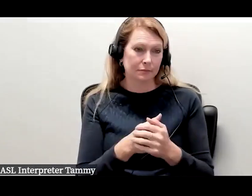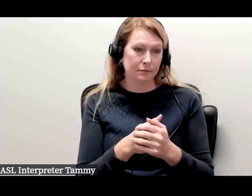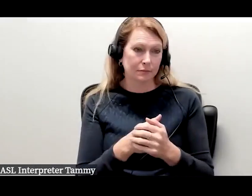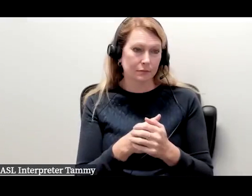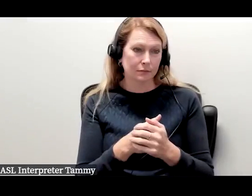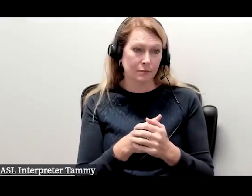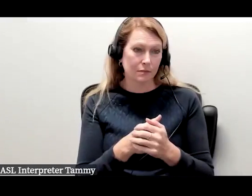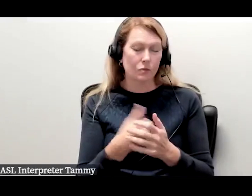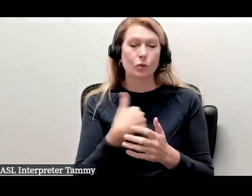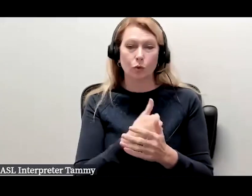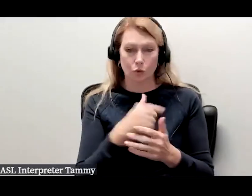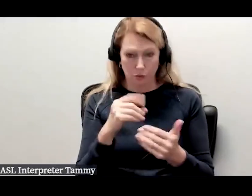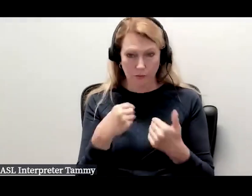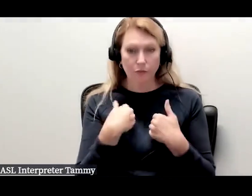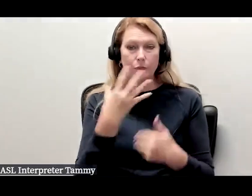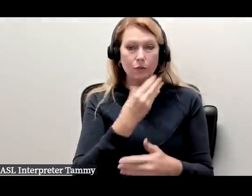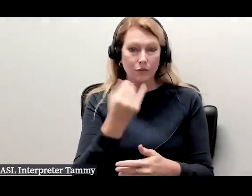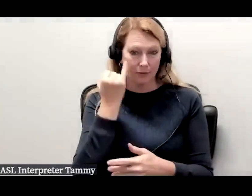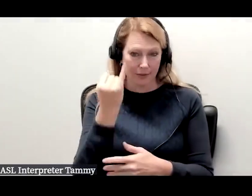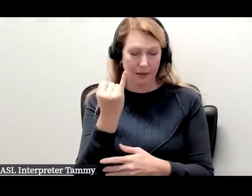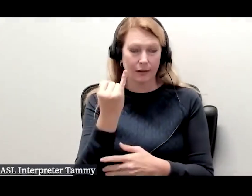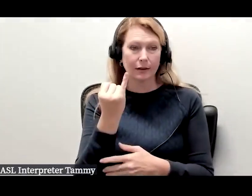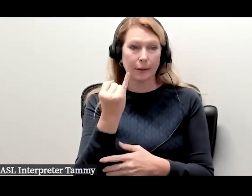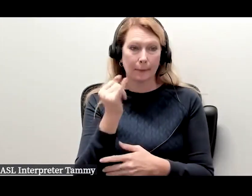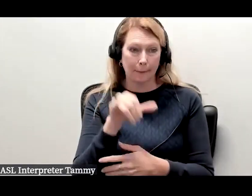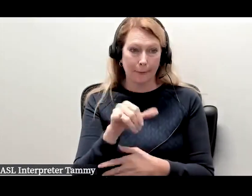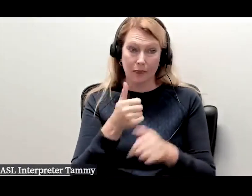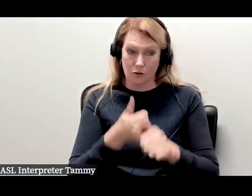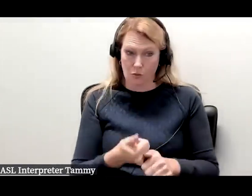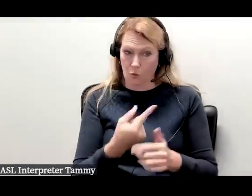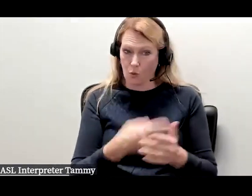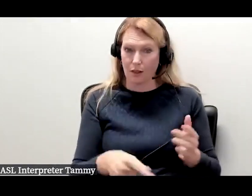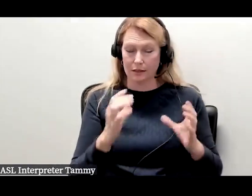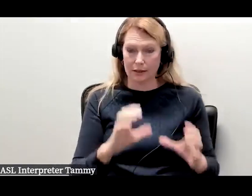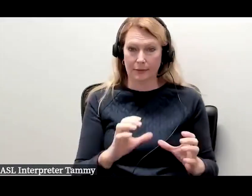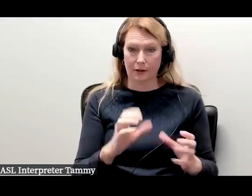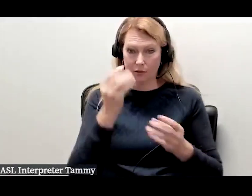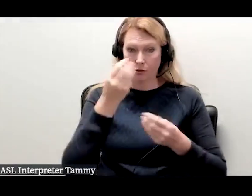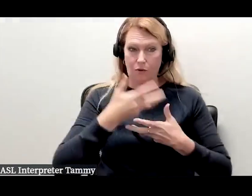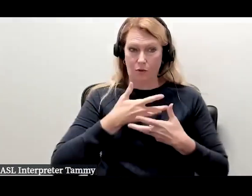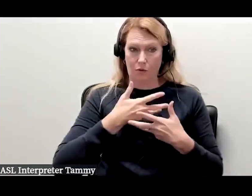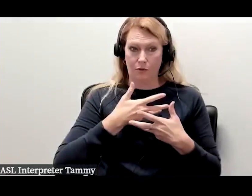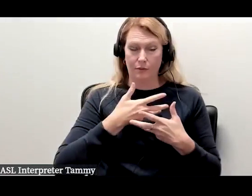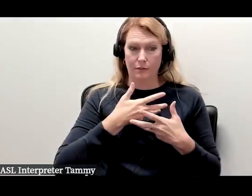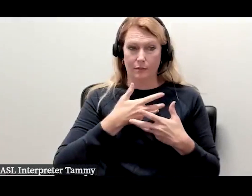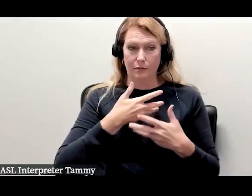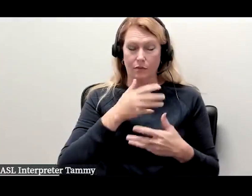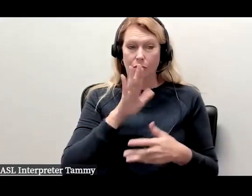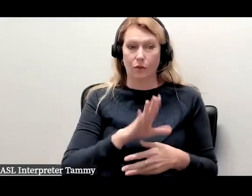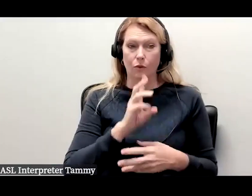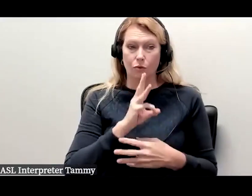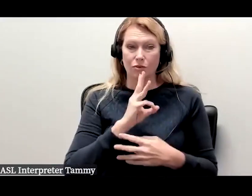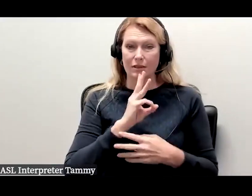We do have a pretty good idea that according to what the customers told us, that their water had